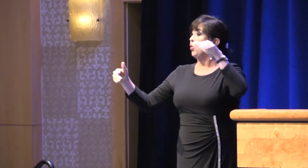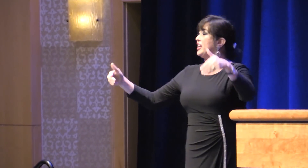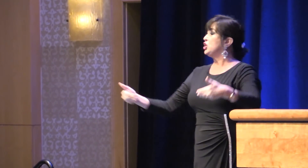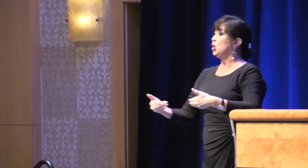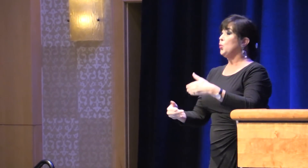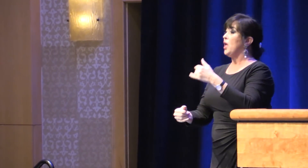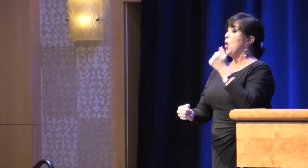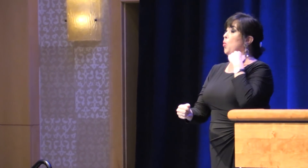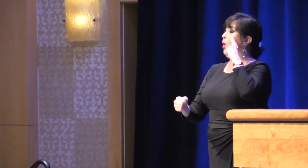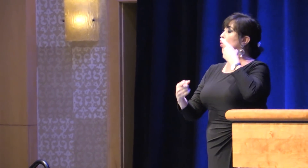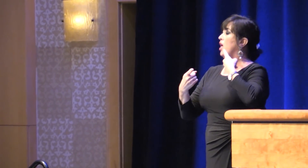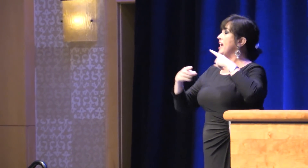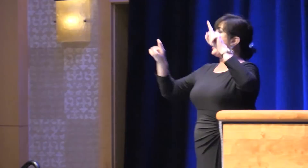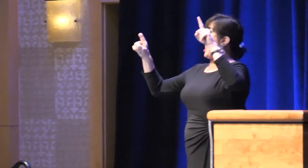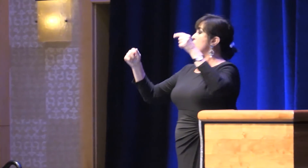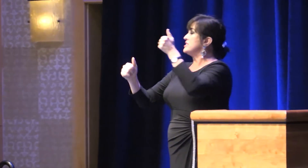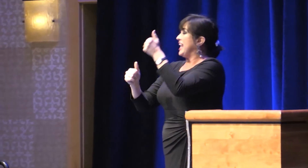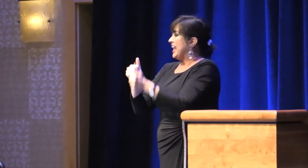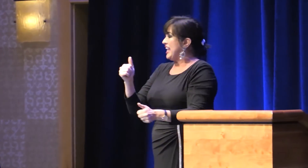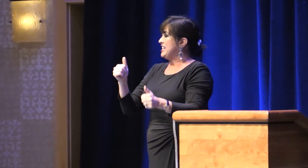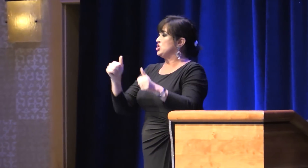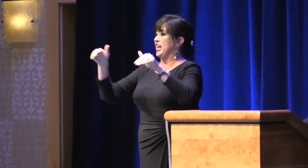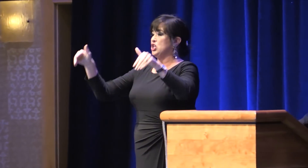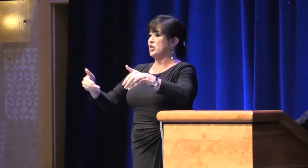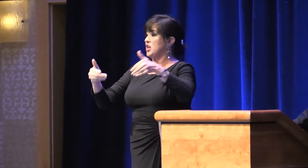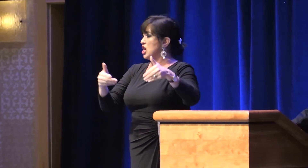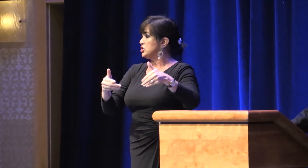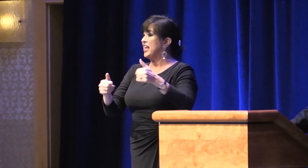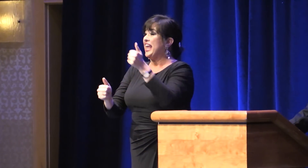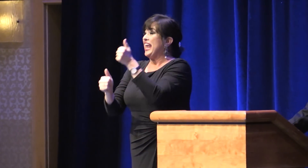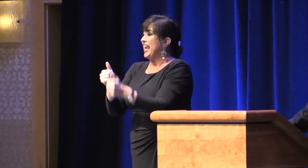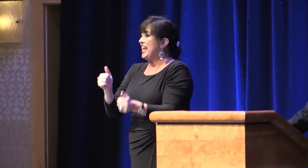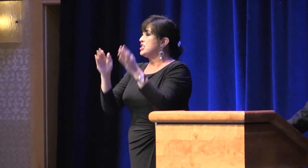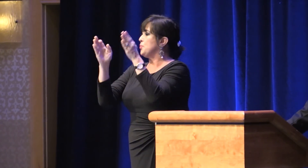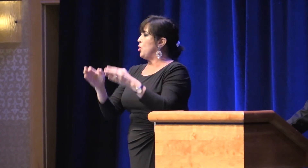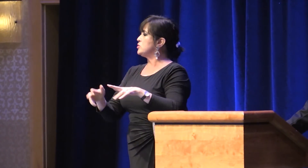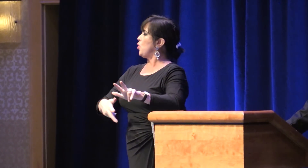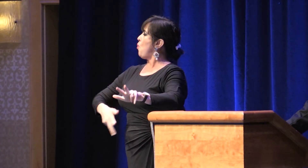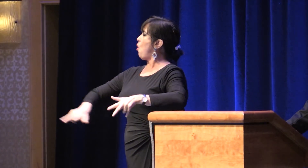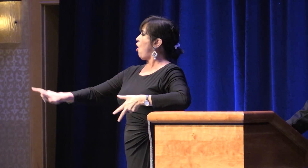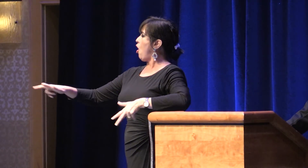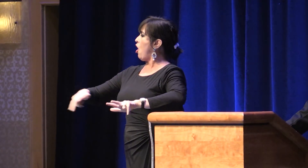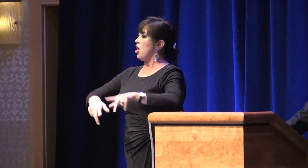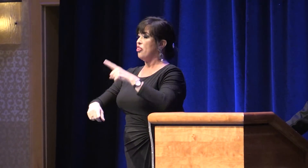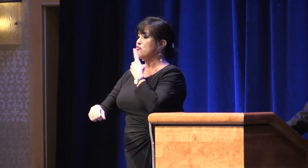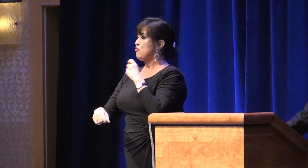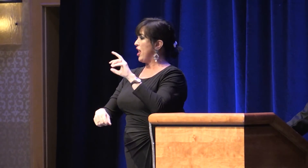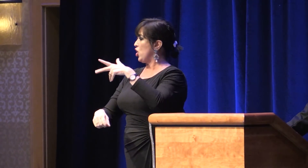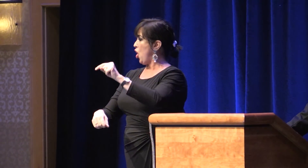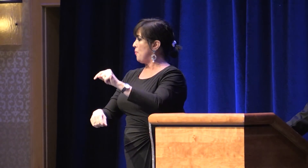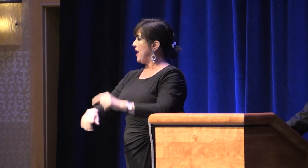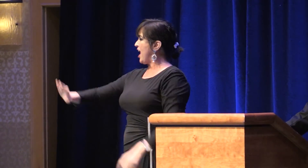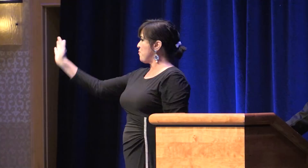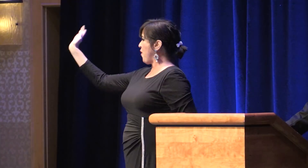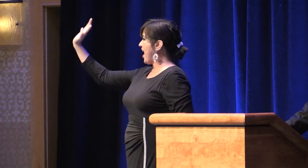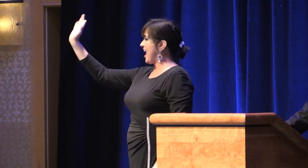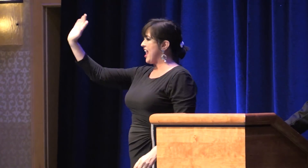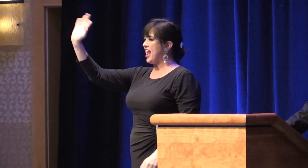the center of the ballroom this evening. We'll be announcing each of our VIPs, and then that person will walk down the